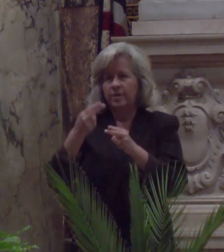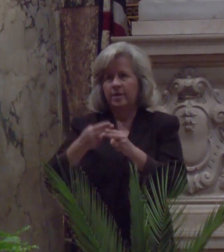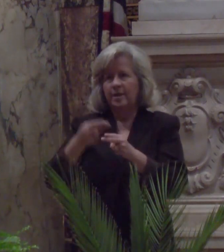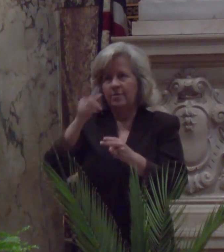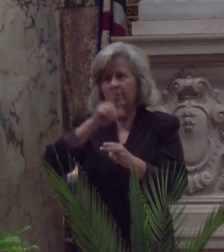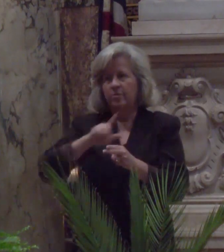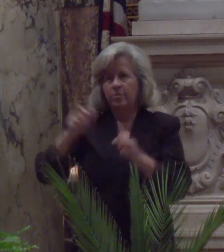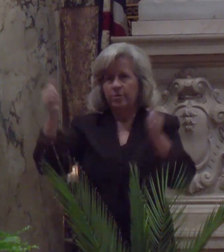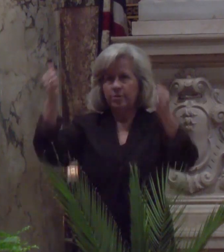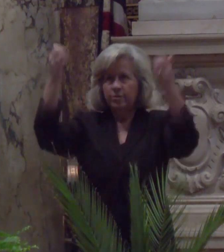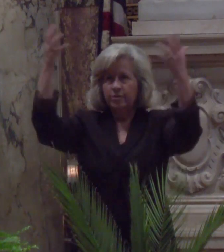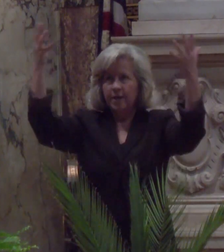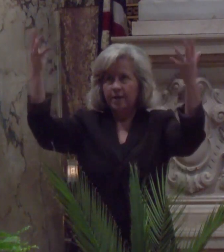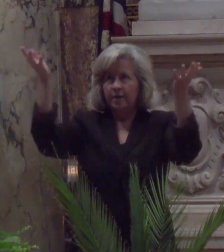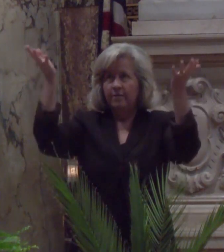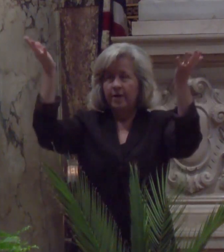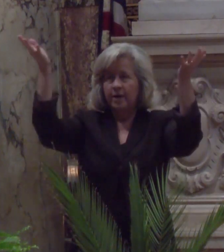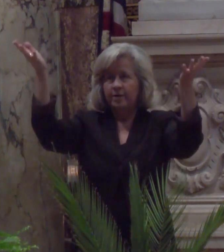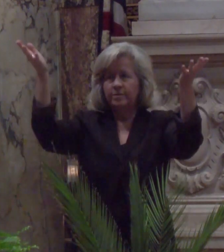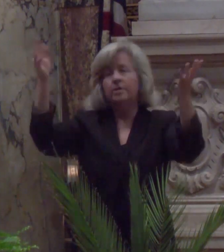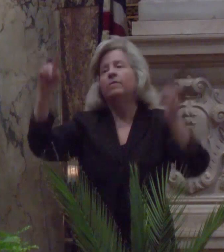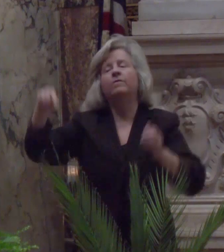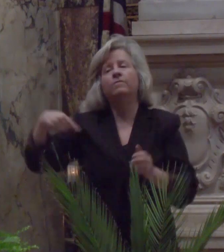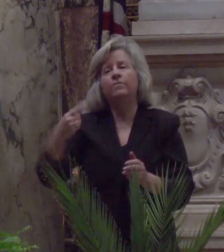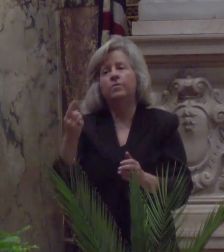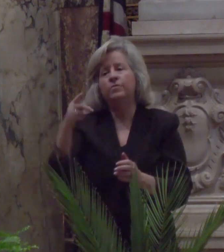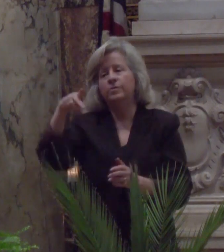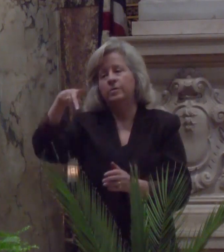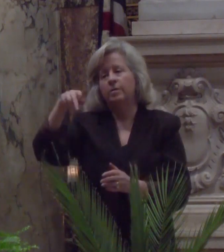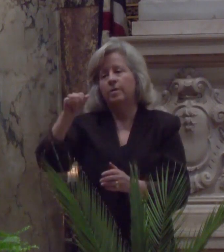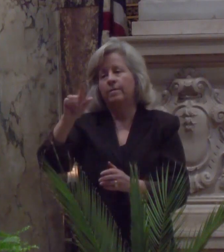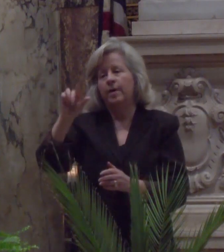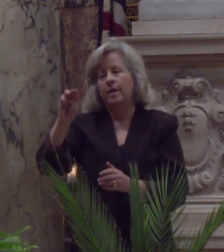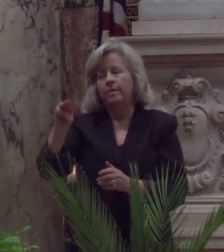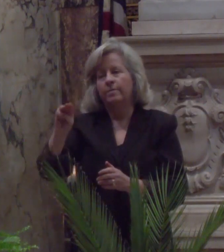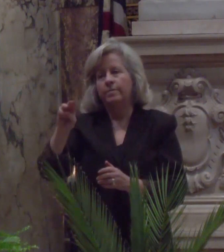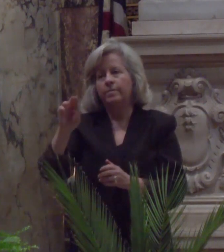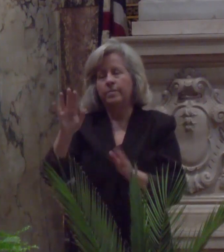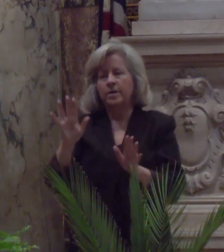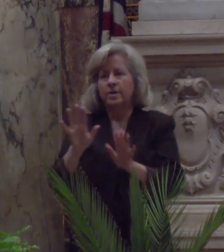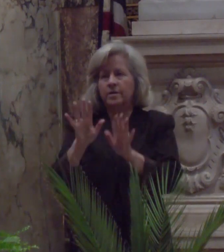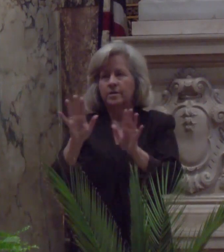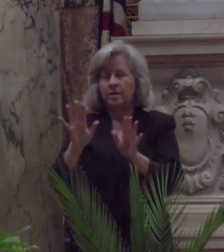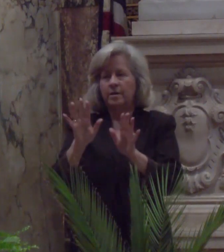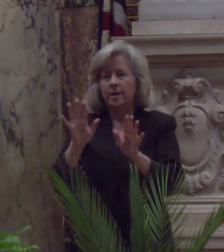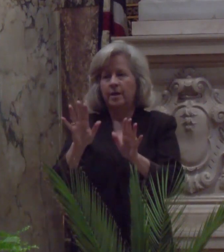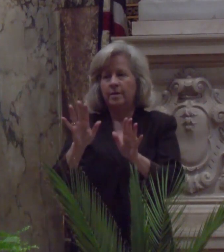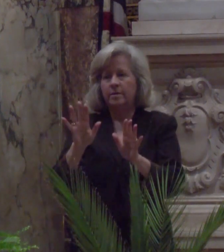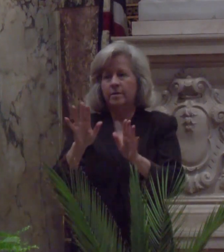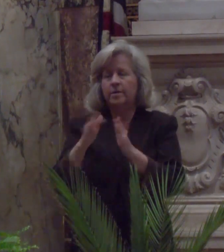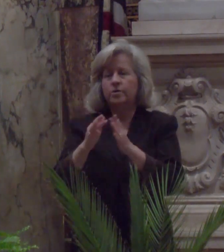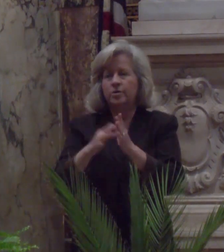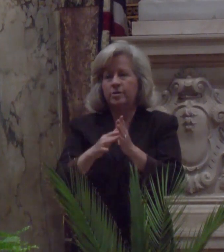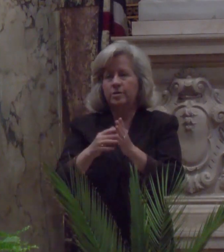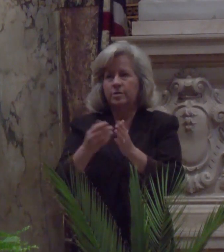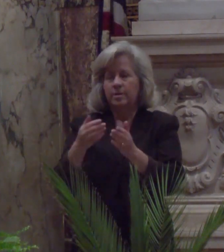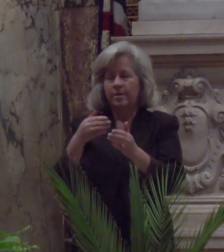the highest. On the first Palm Sunday, Jesus entered Jerusalem on a